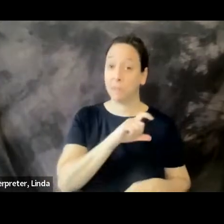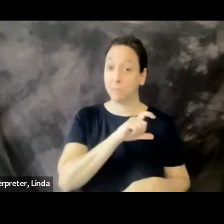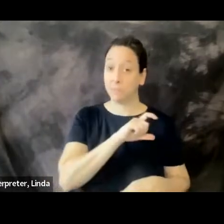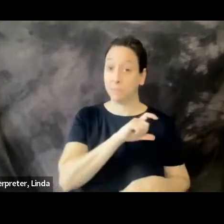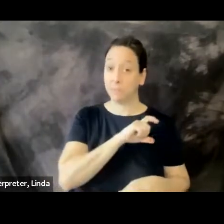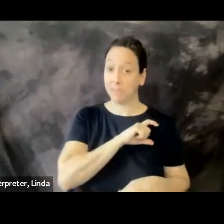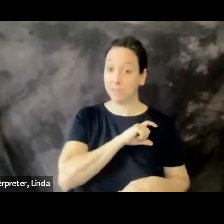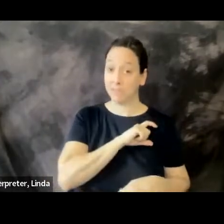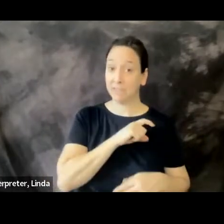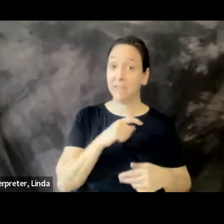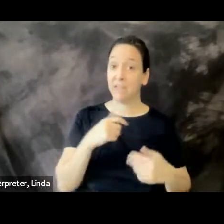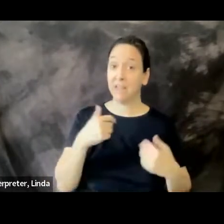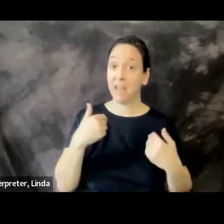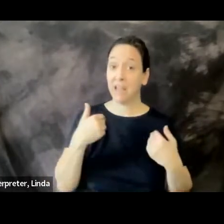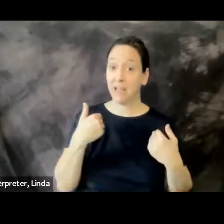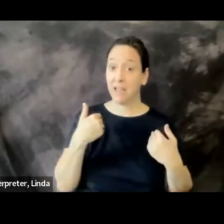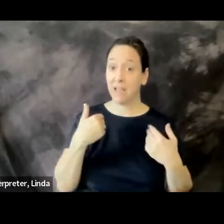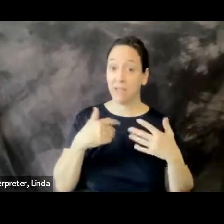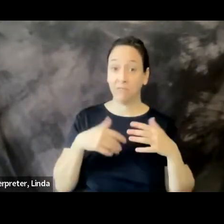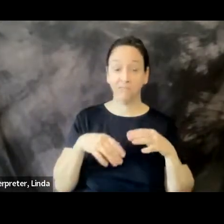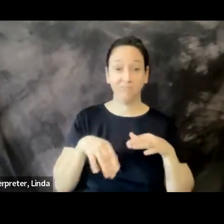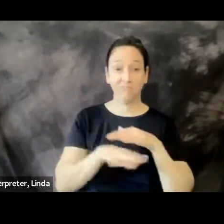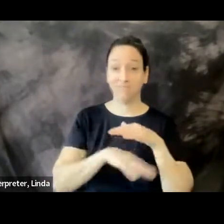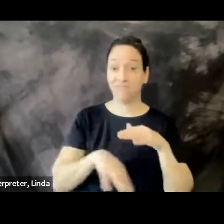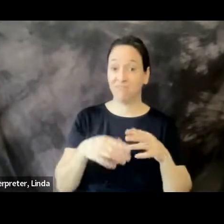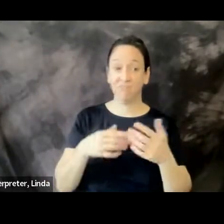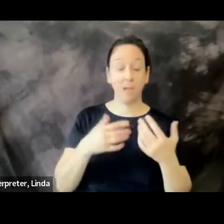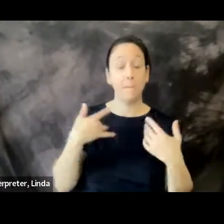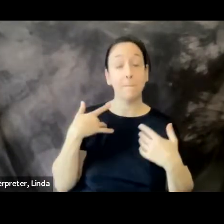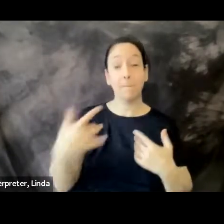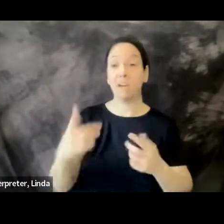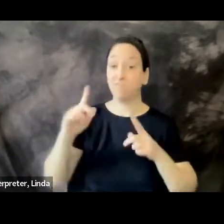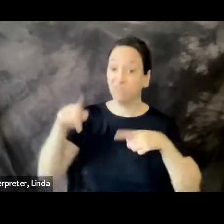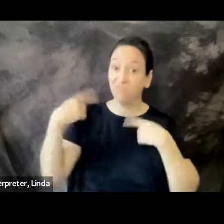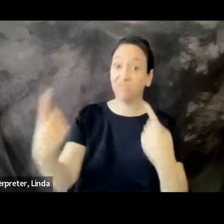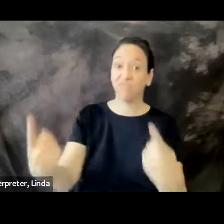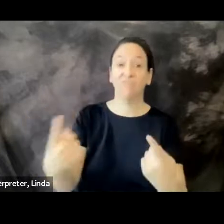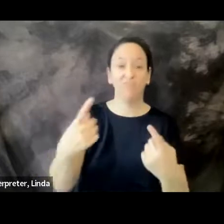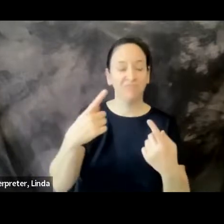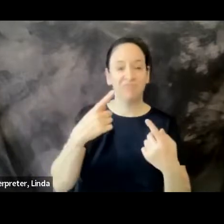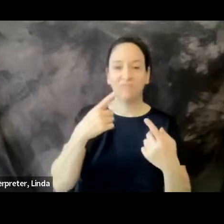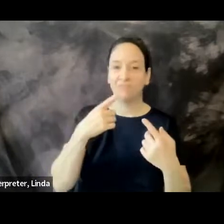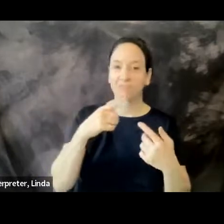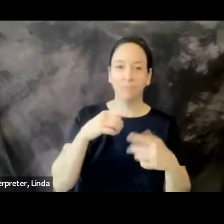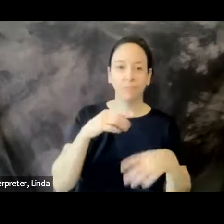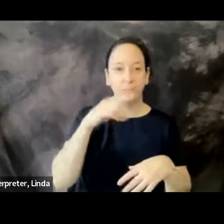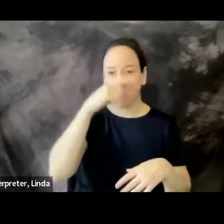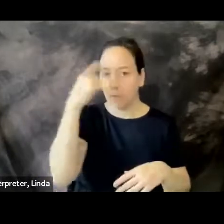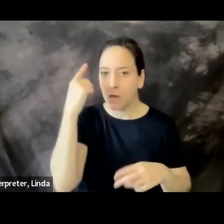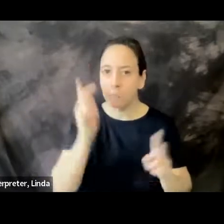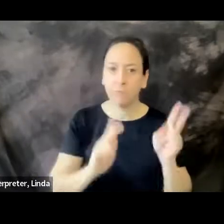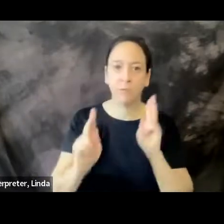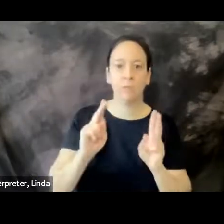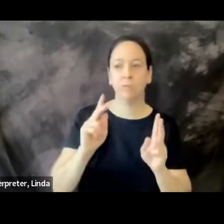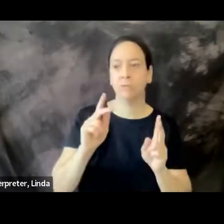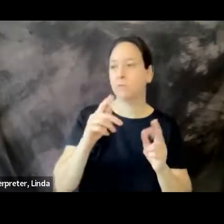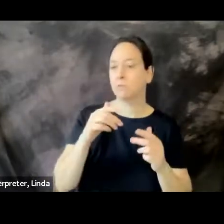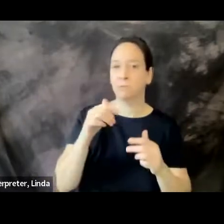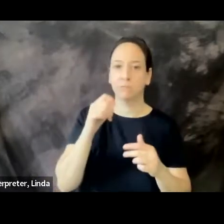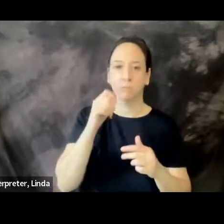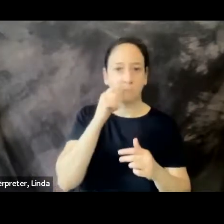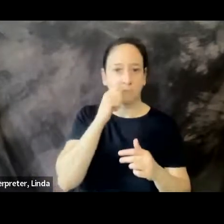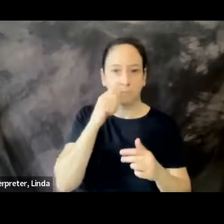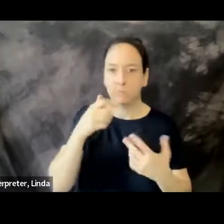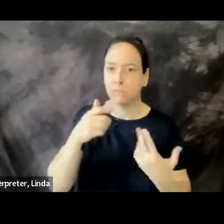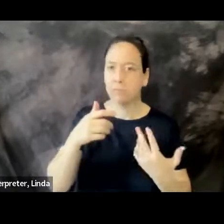roots in targeting Black people, targeting disabled people, targeting other people of color, targeting anyone who deviates from kind